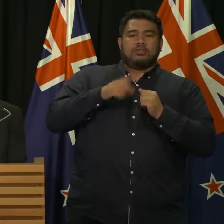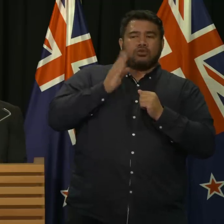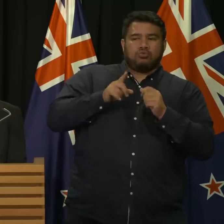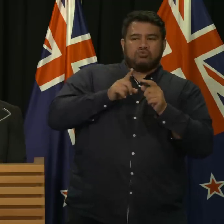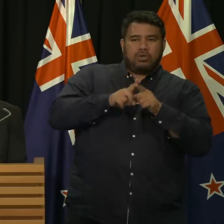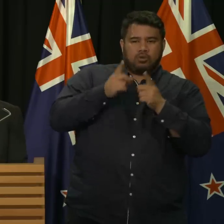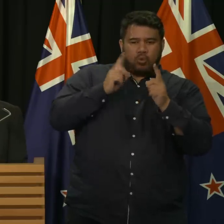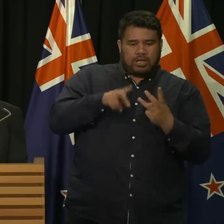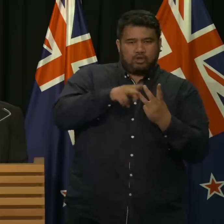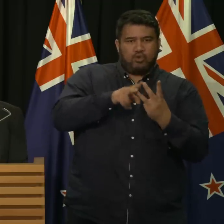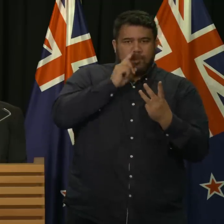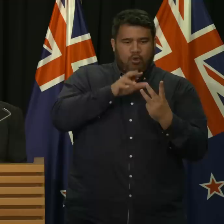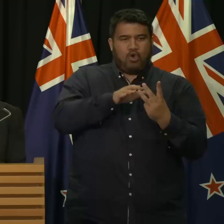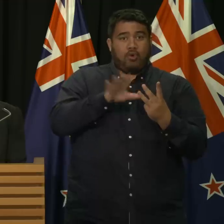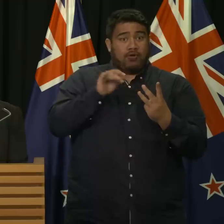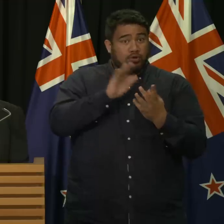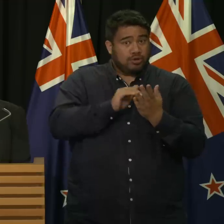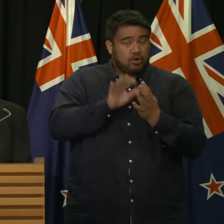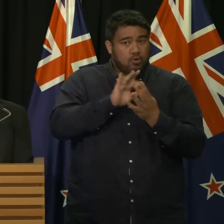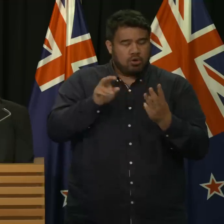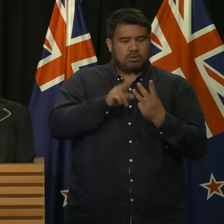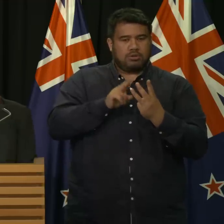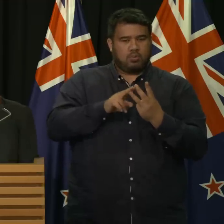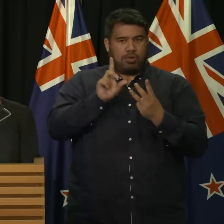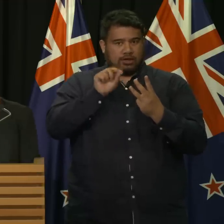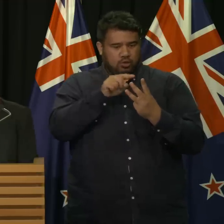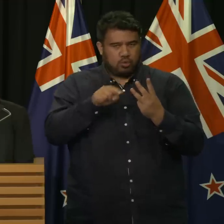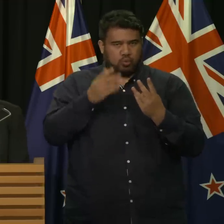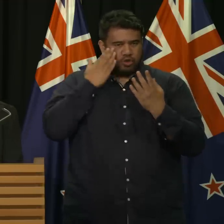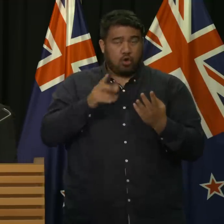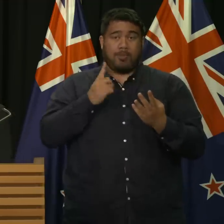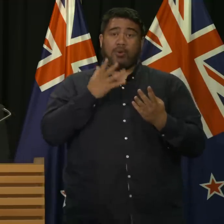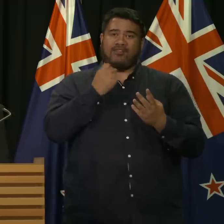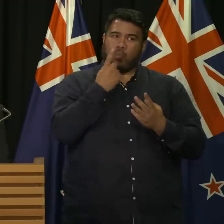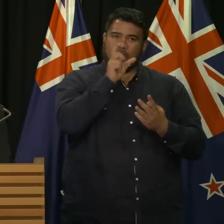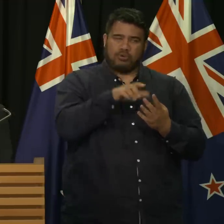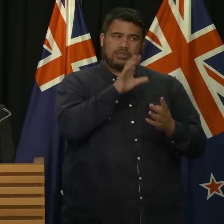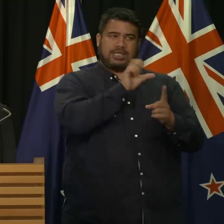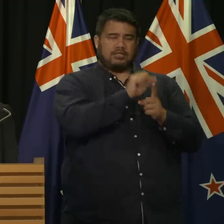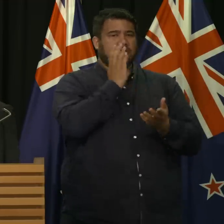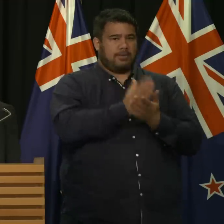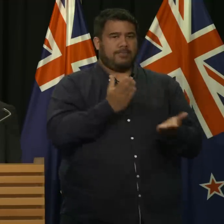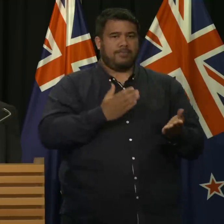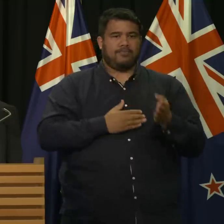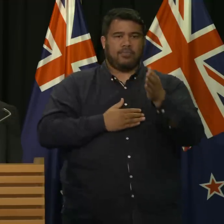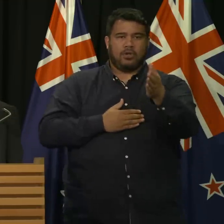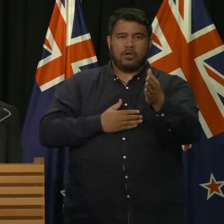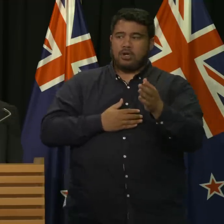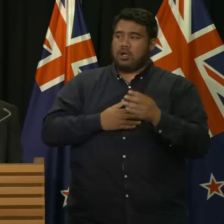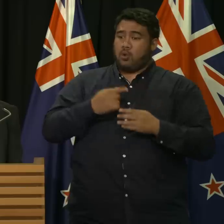with this incident. At the moment, we do very much have a primary perpetrator. So is it expected that any charges will be laid under the Terrorism